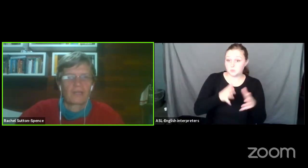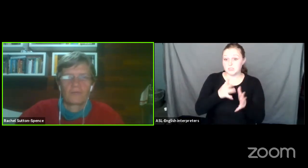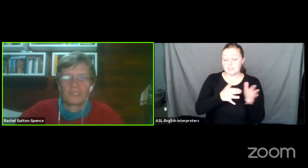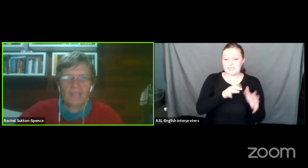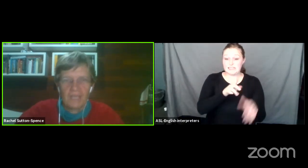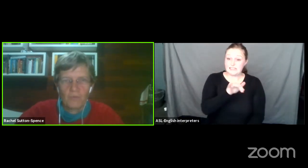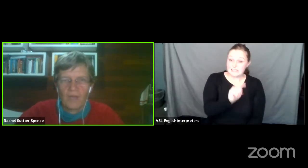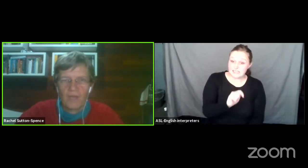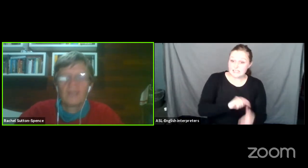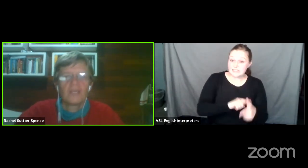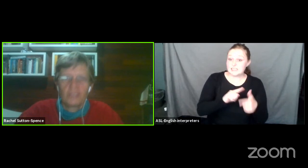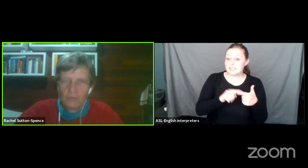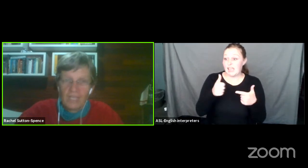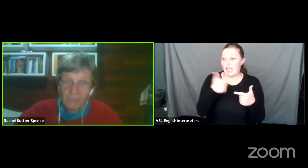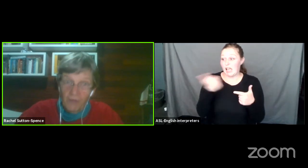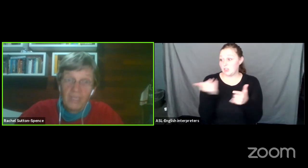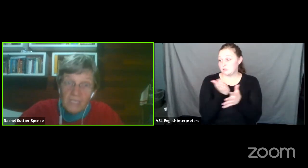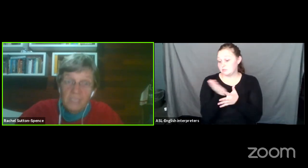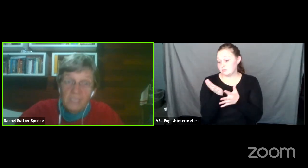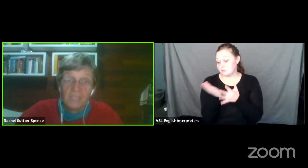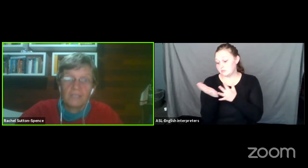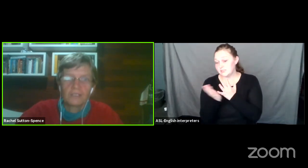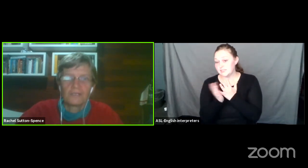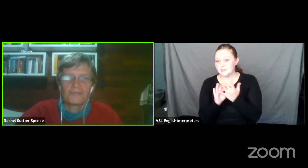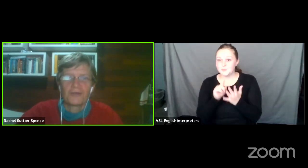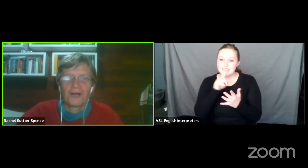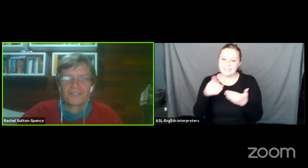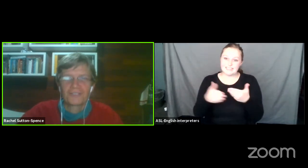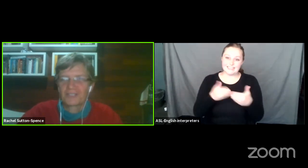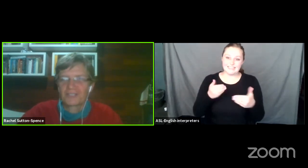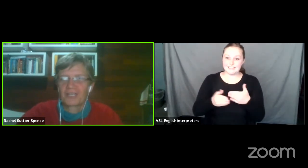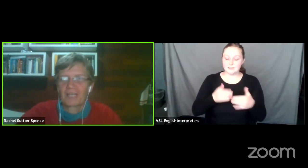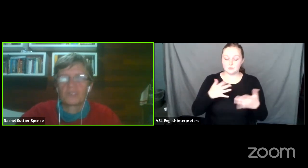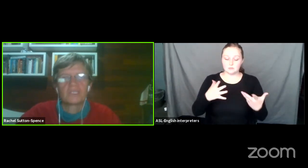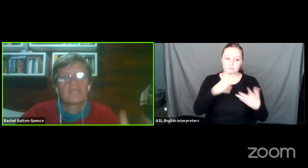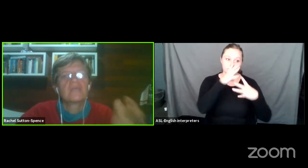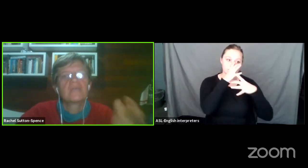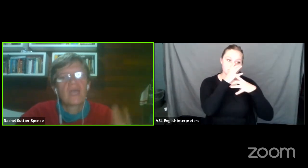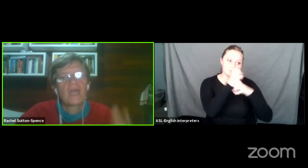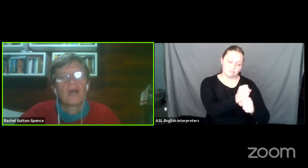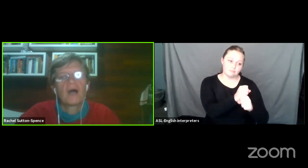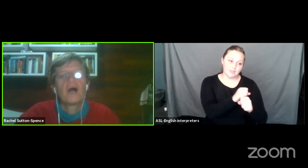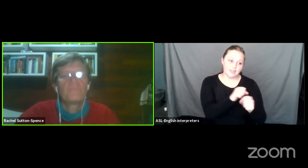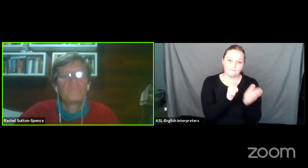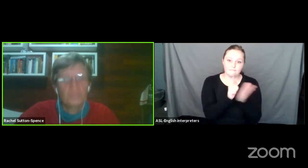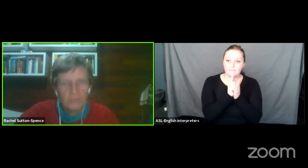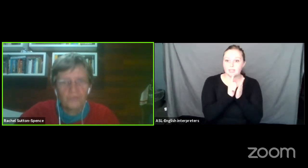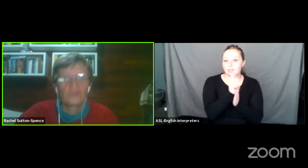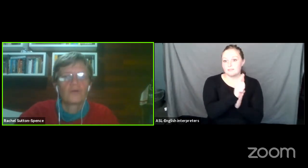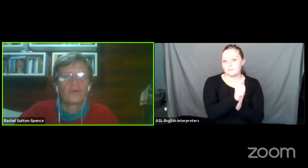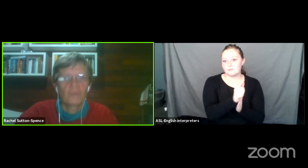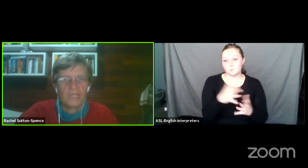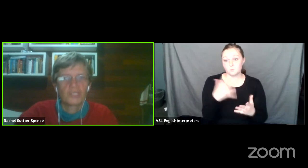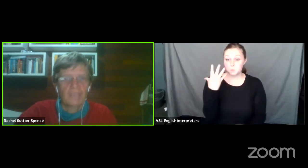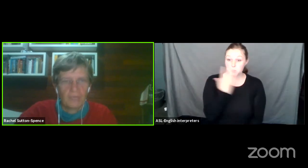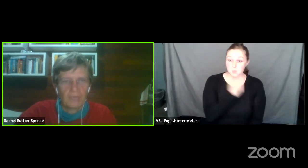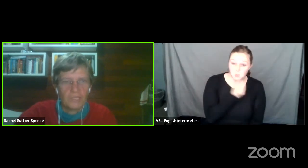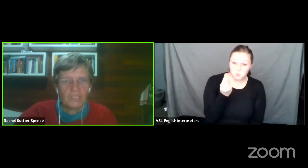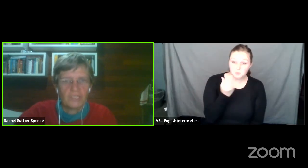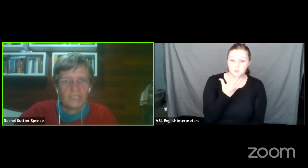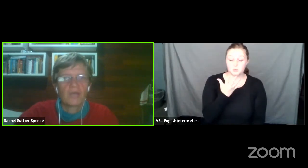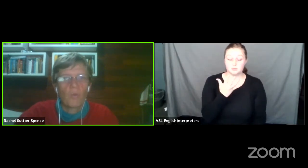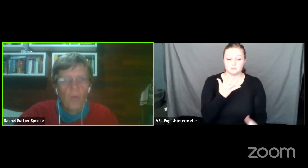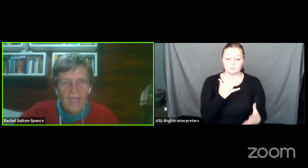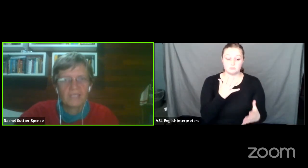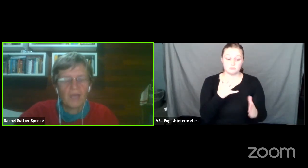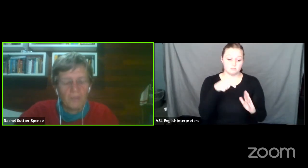sign language in any way, it's very easy to lose your heart to sign languages. They are beautiful, rich languages,